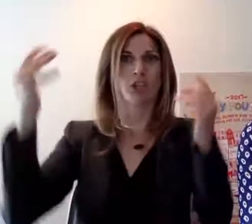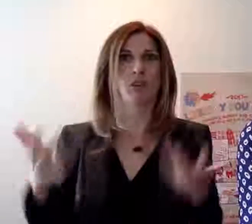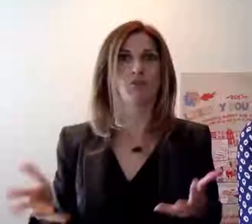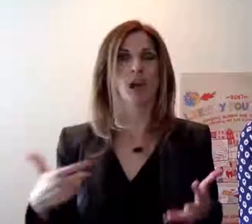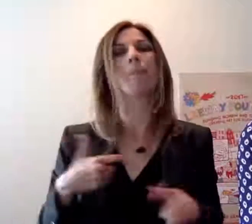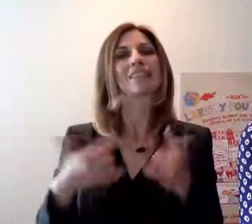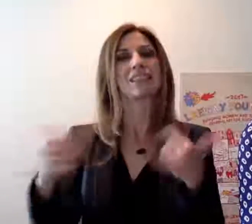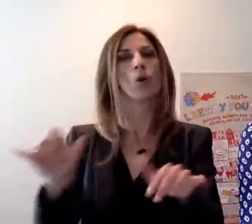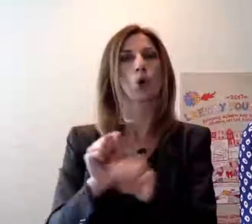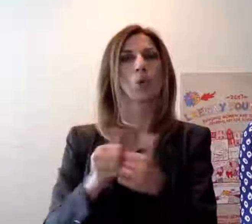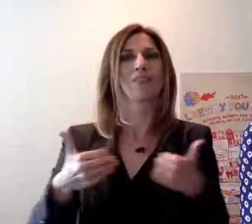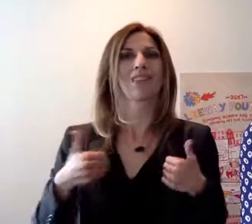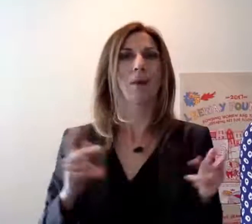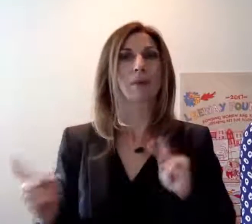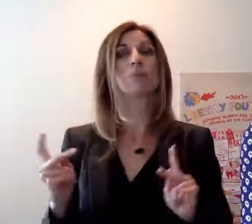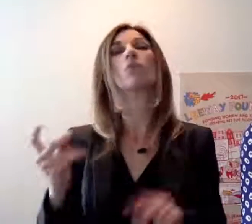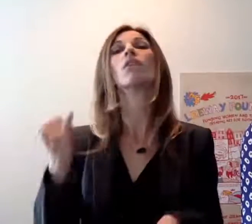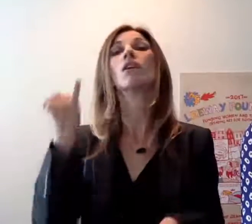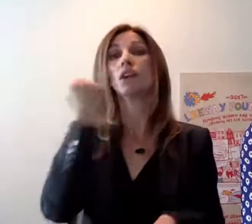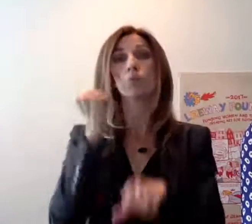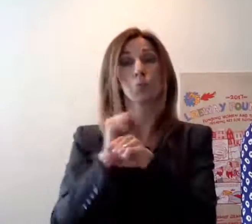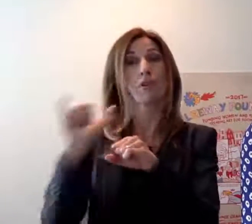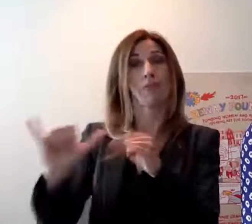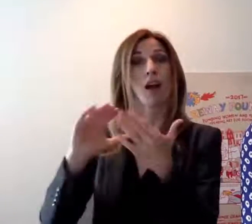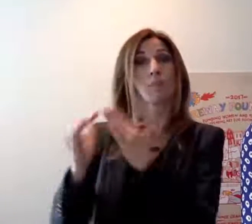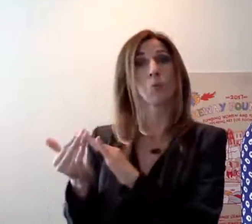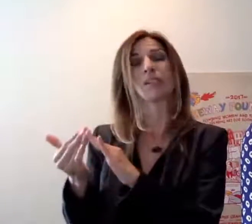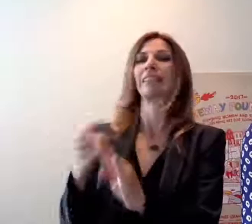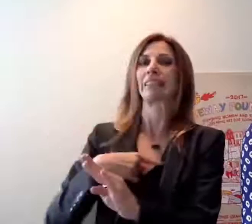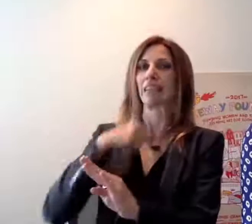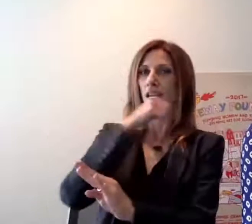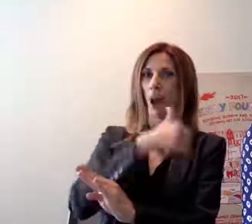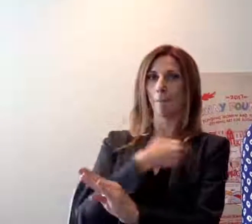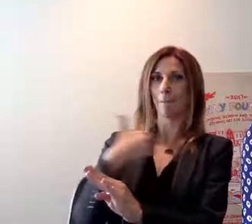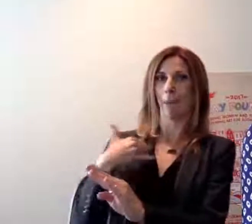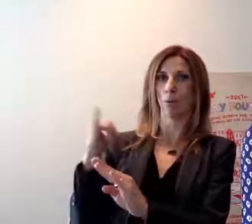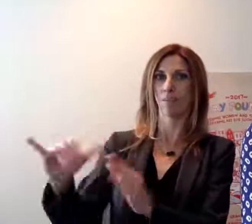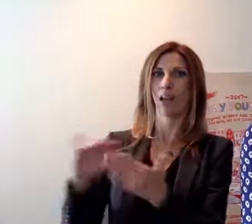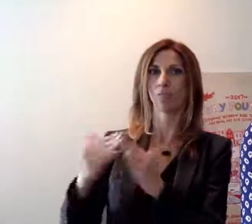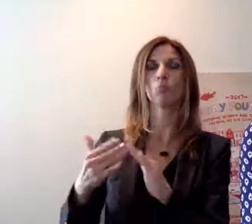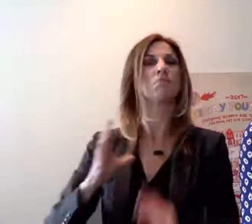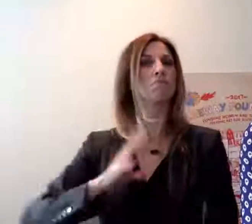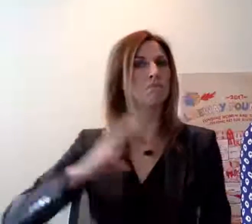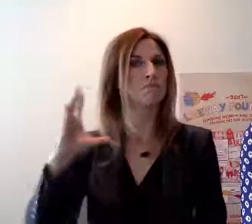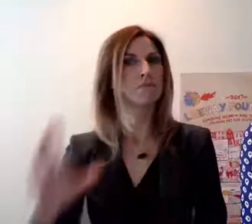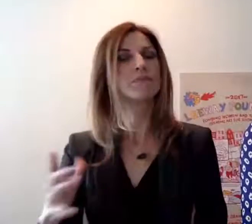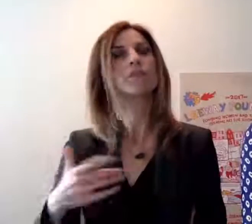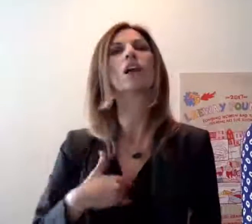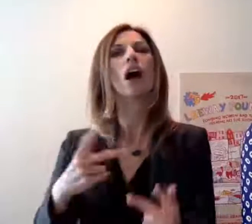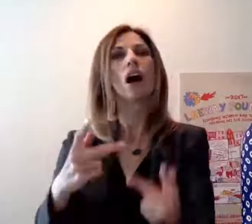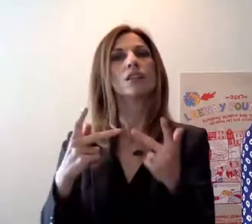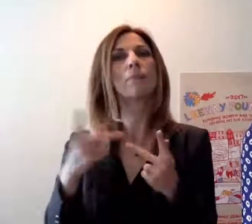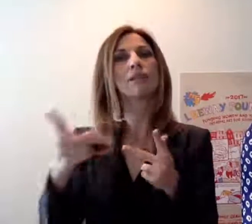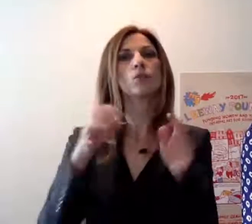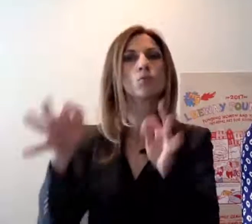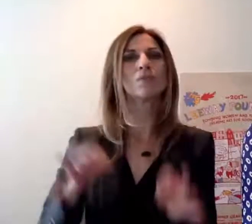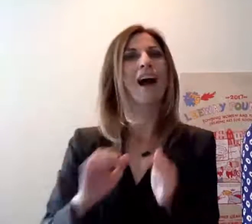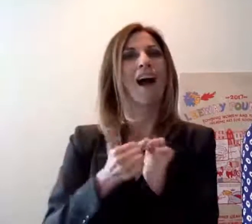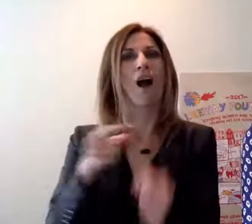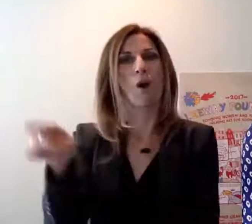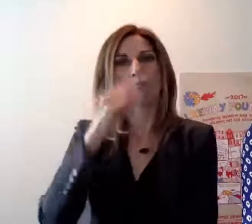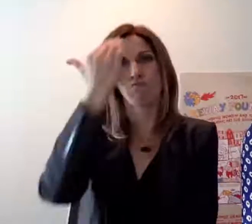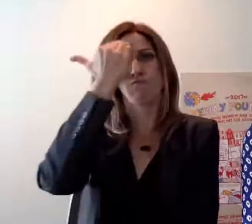you're working in a community that you are not a part of, this is also a place to identify how you are mindful of